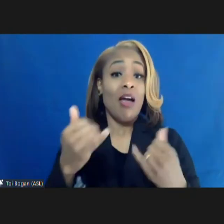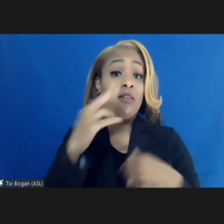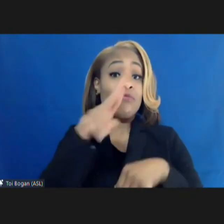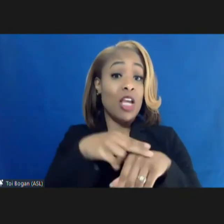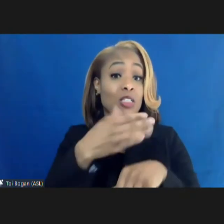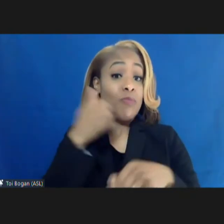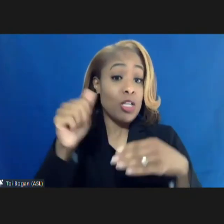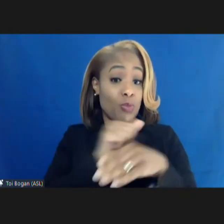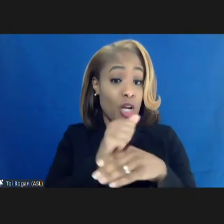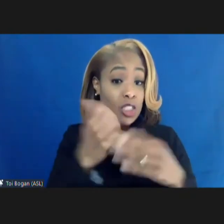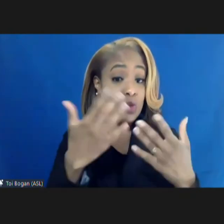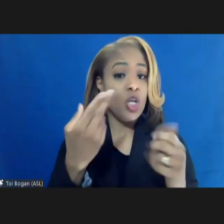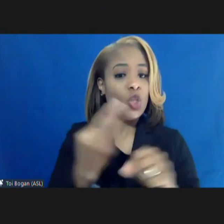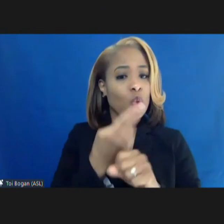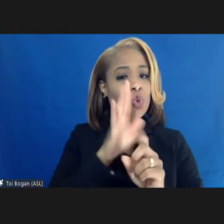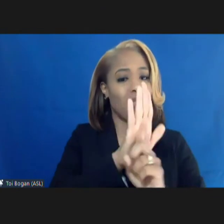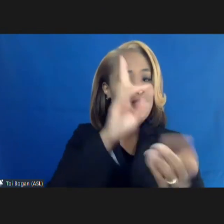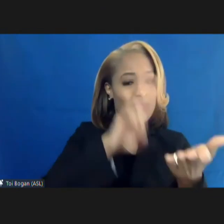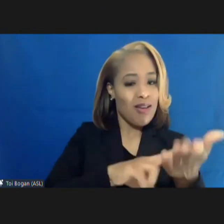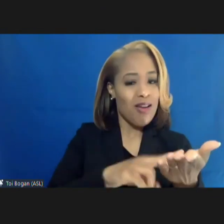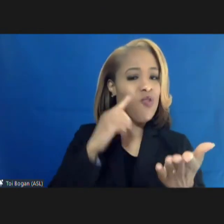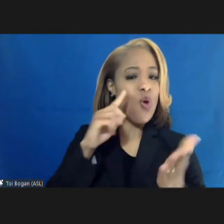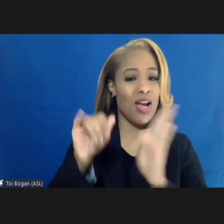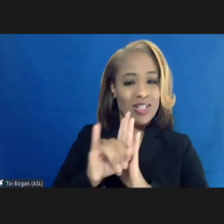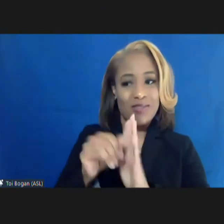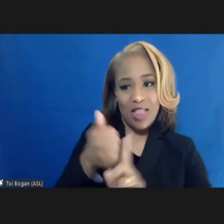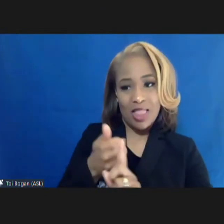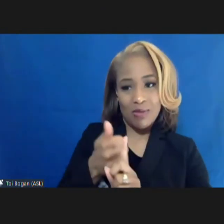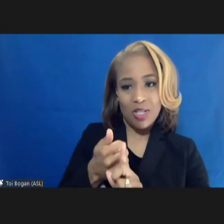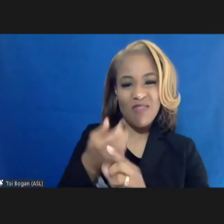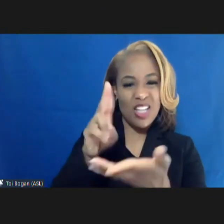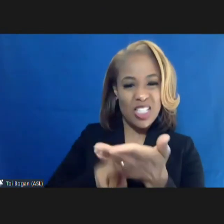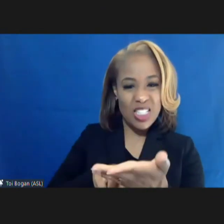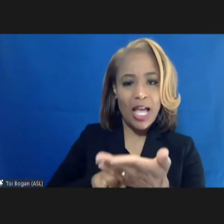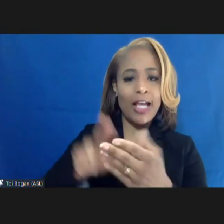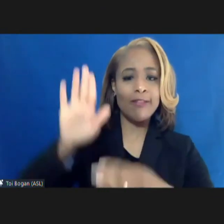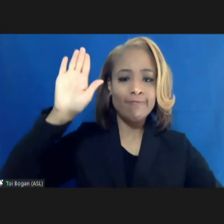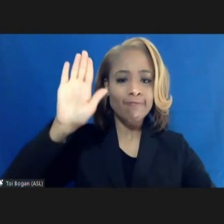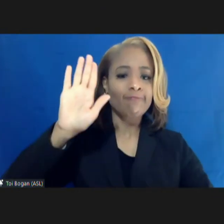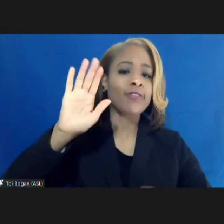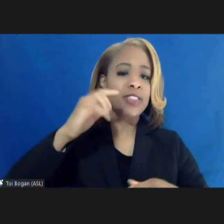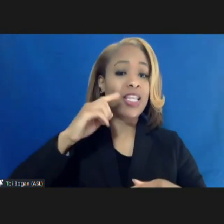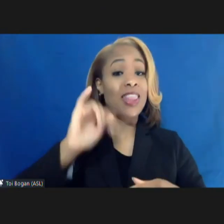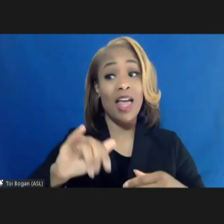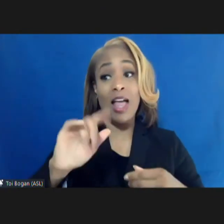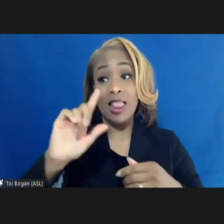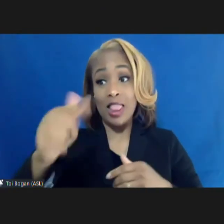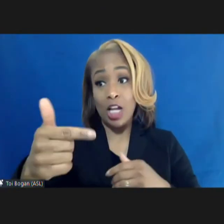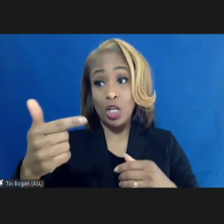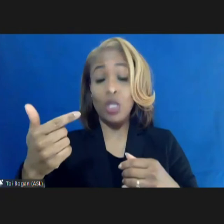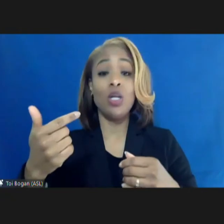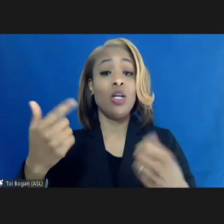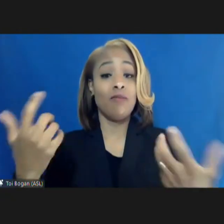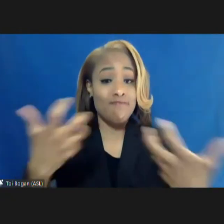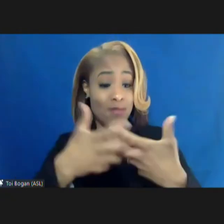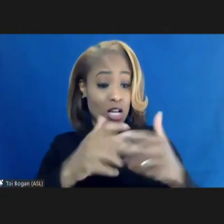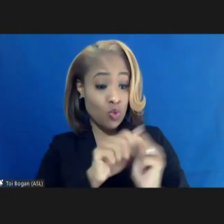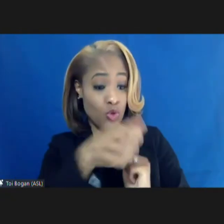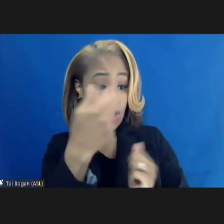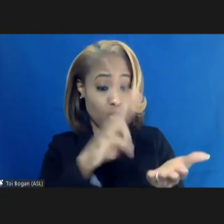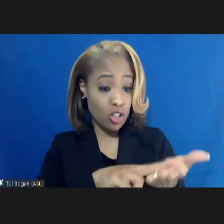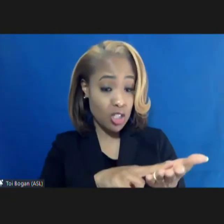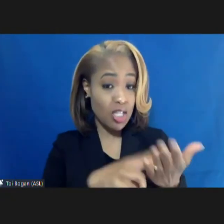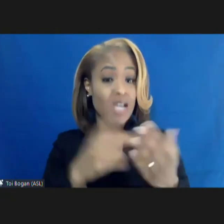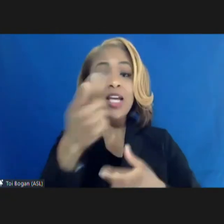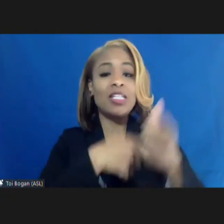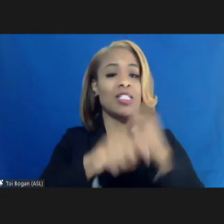which is use their signature to identify themselves by signing an affidavit and that signature is later used to affirm their identity. Instead of that, they would